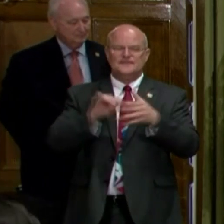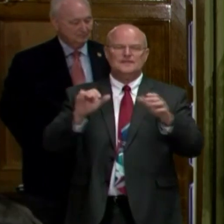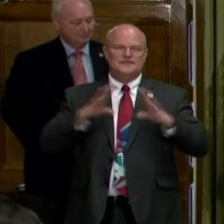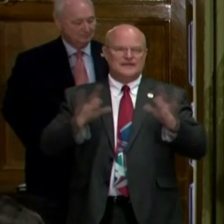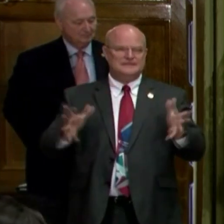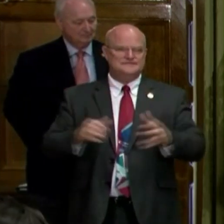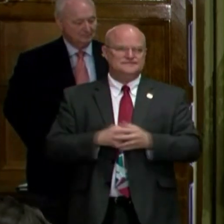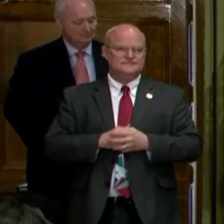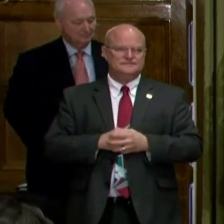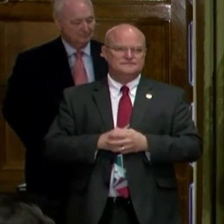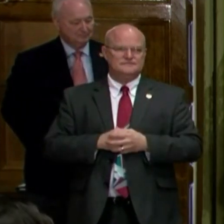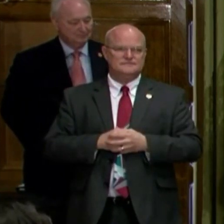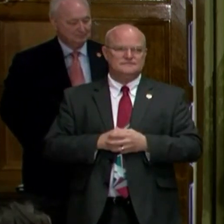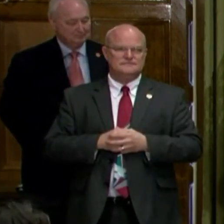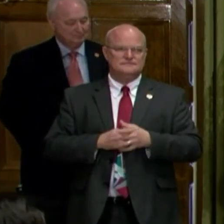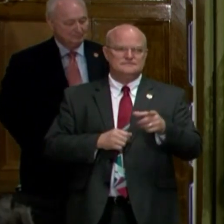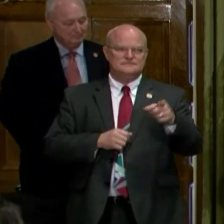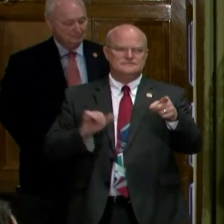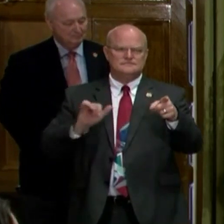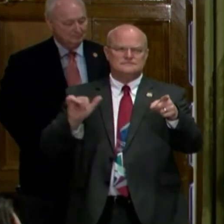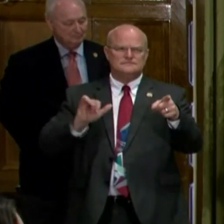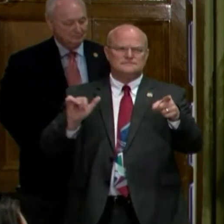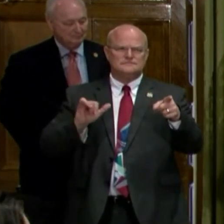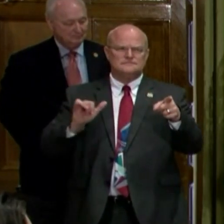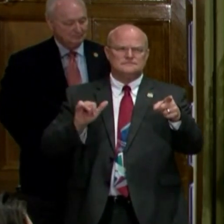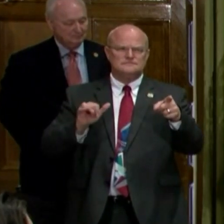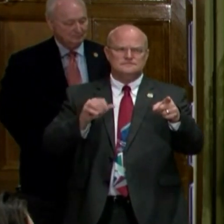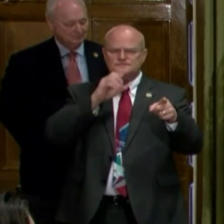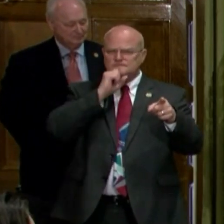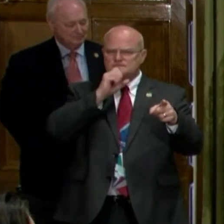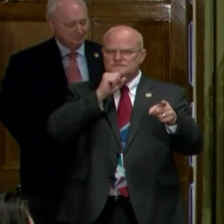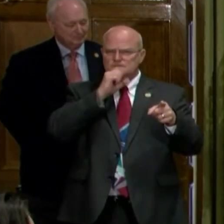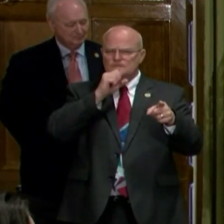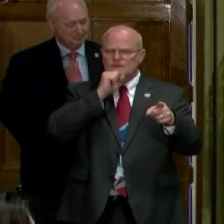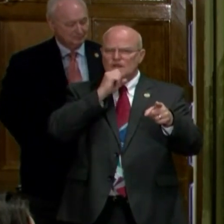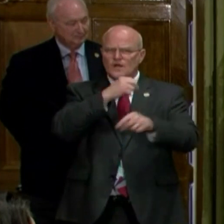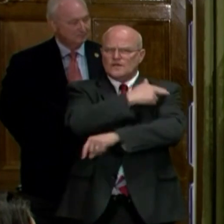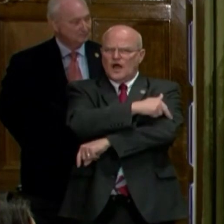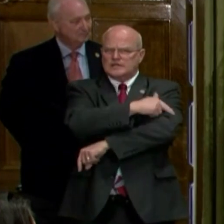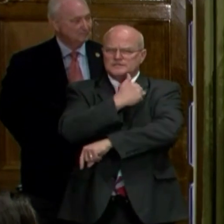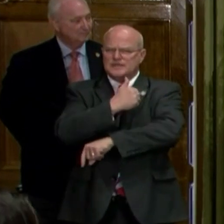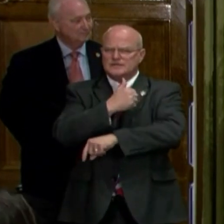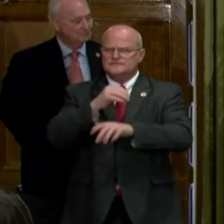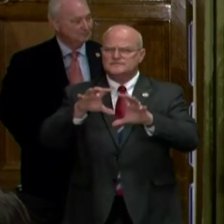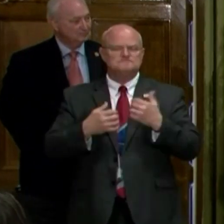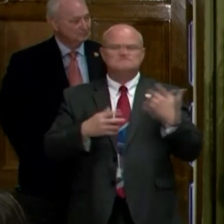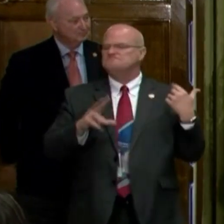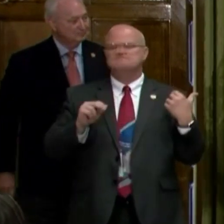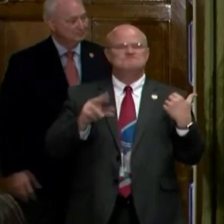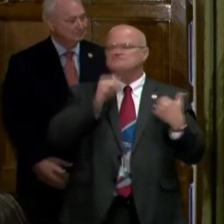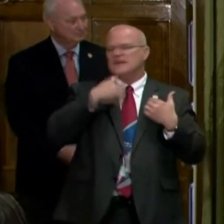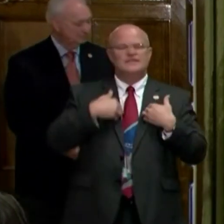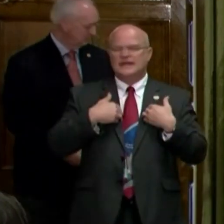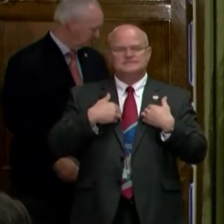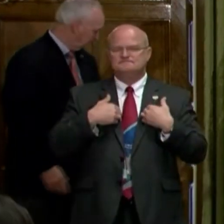just fine. And do you also have a breakdown of the age group of the hospitalizations? I do not have